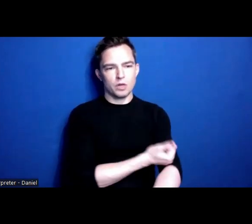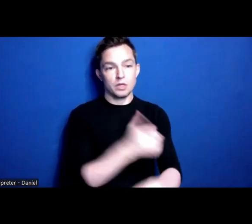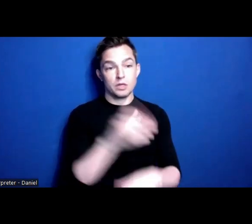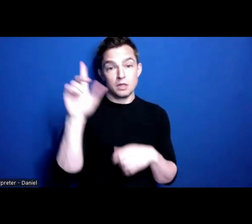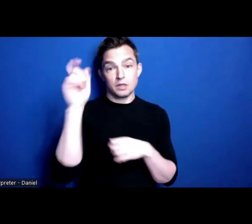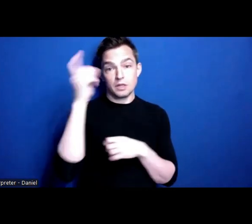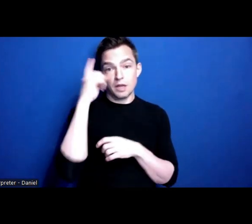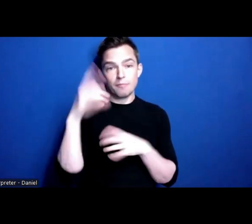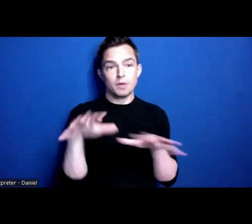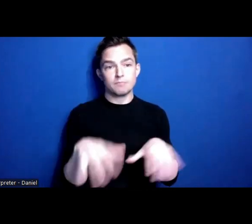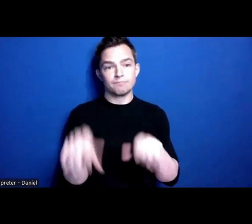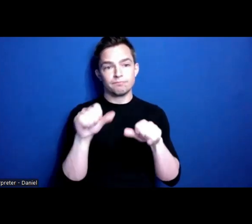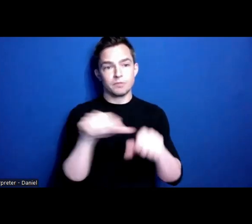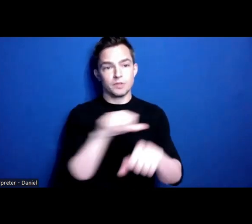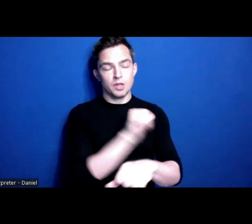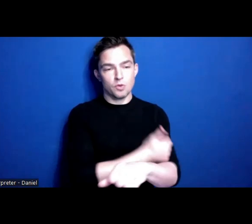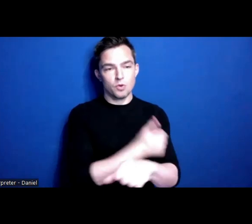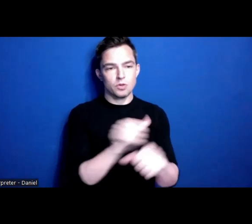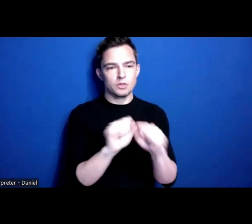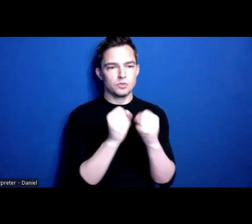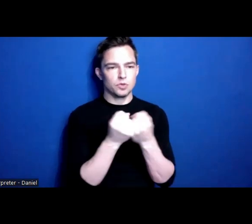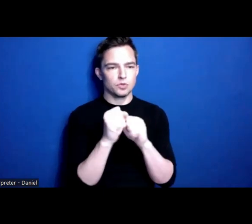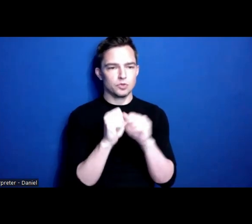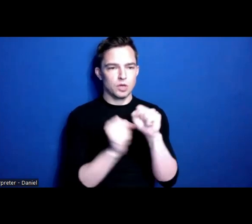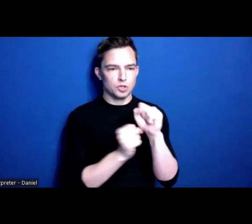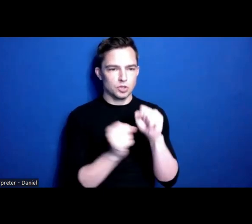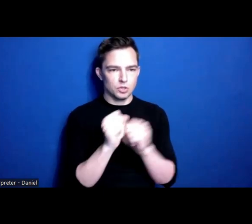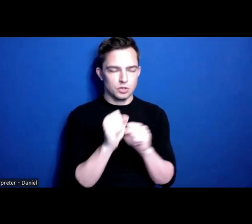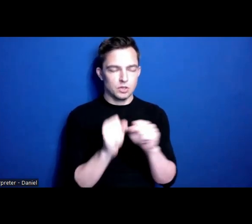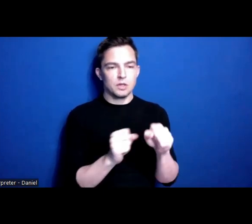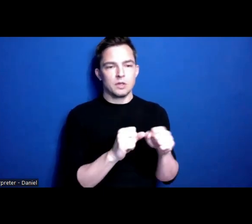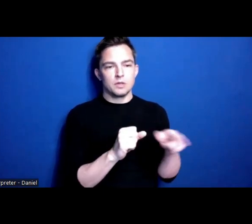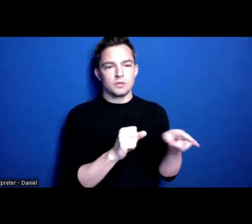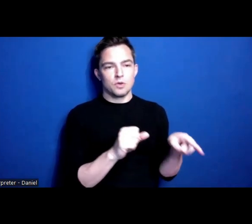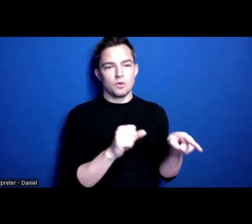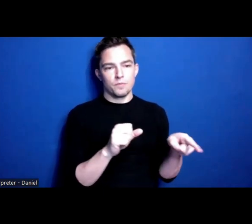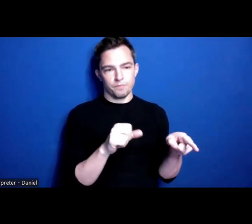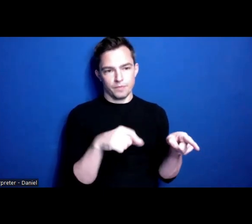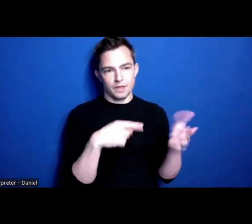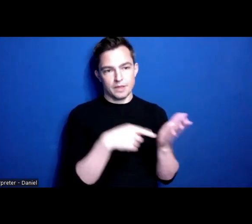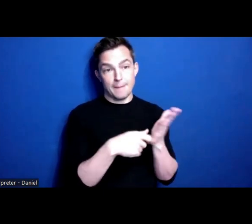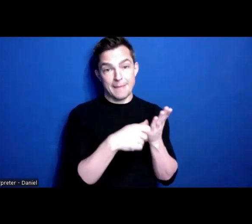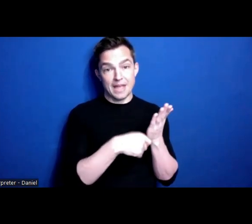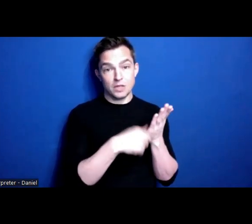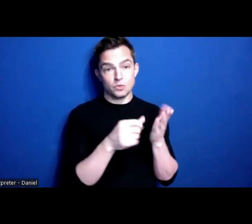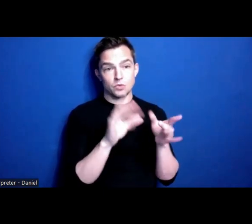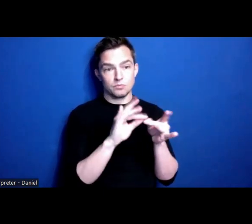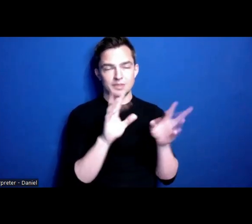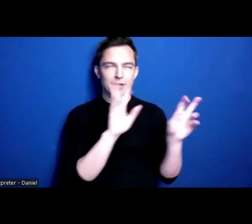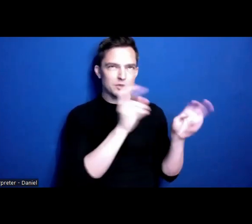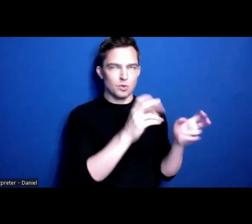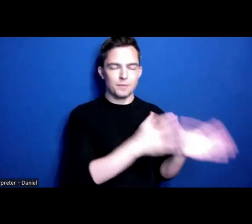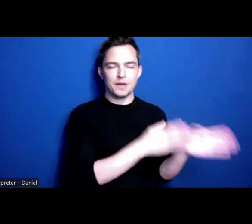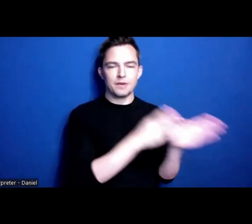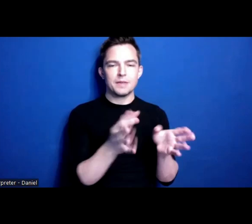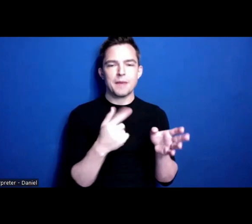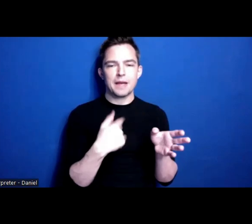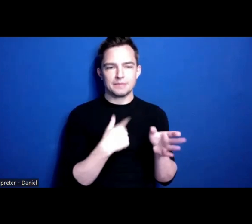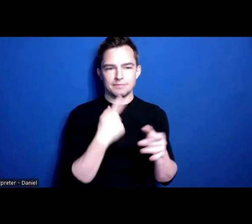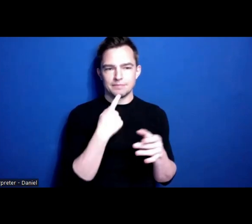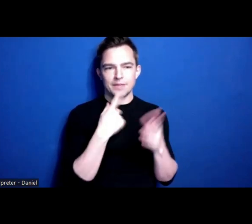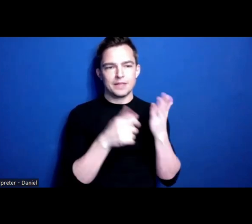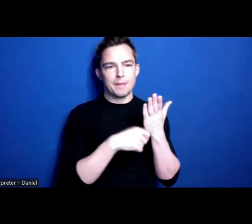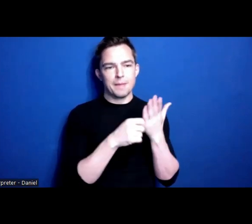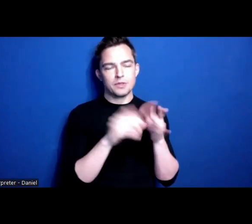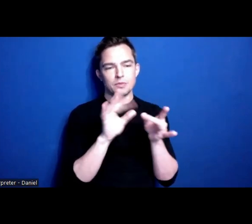occupying authority or social structure. So the manual notes, that was the quote, now back to me. The